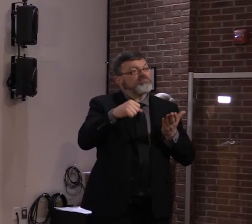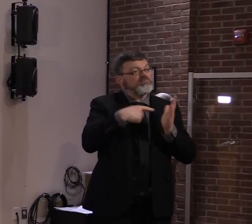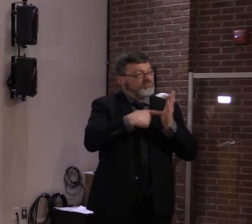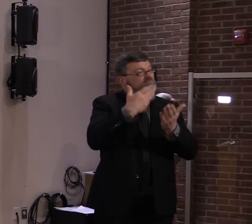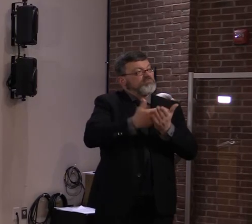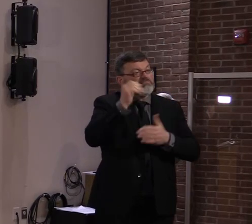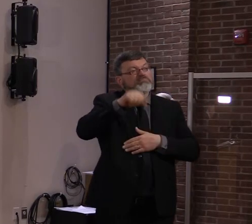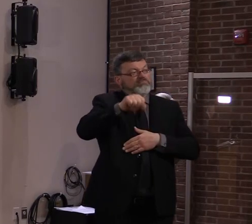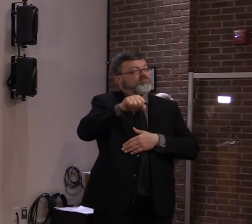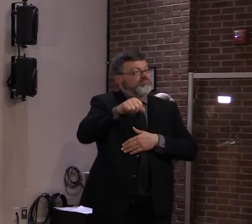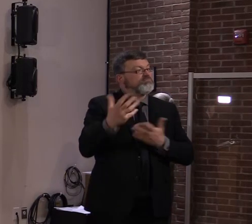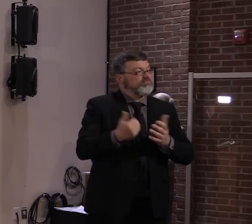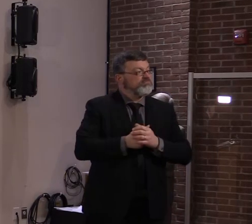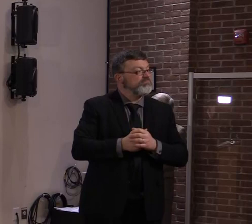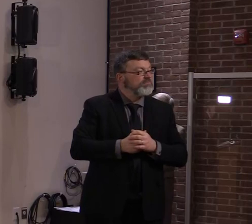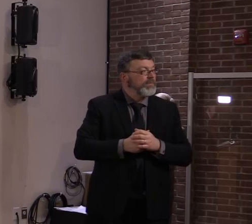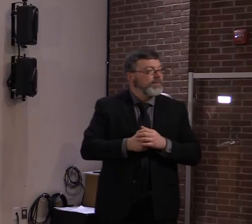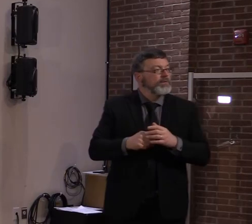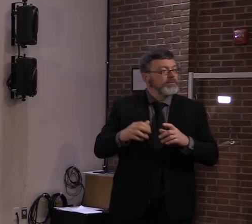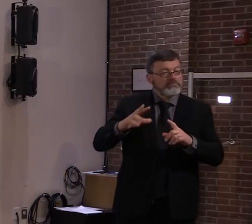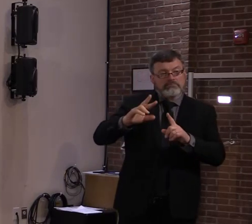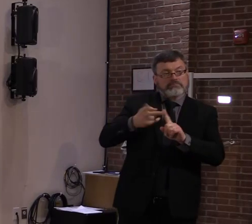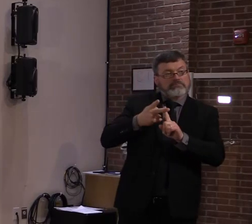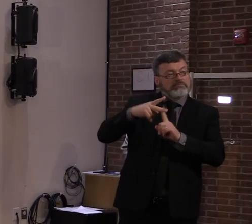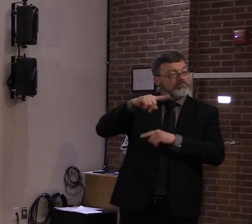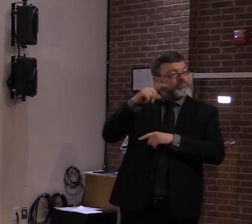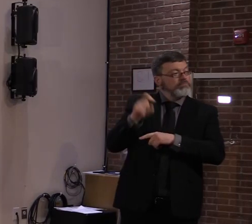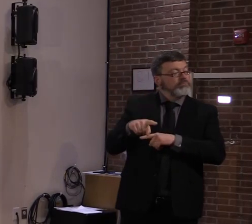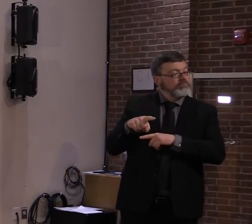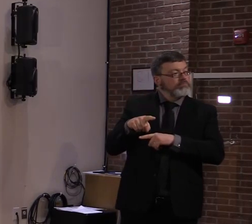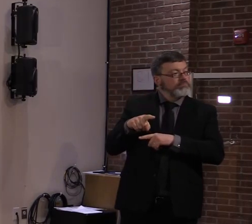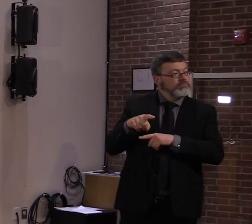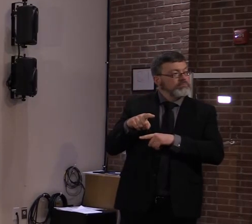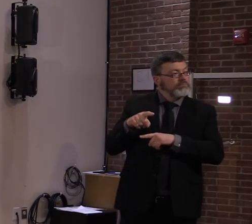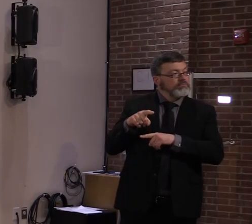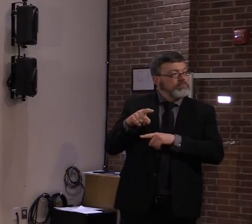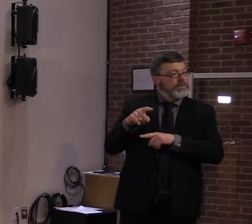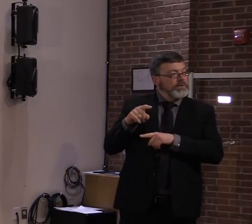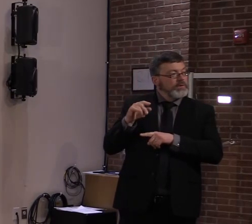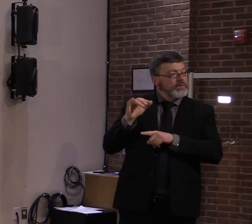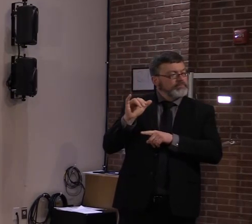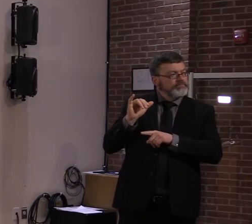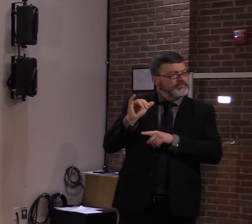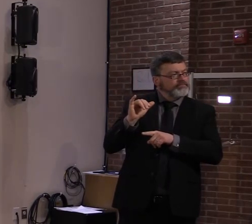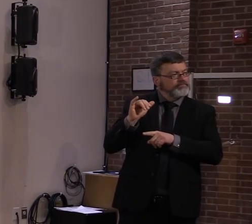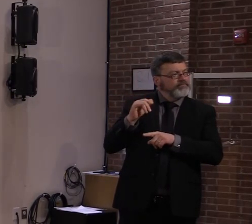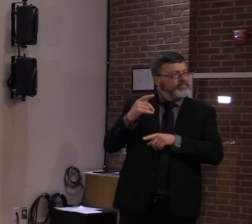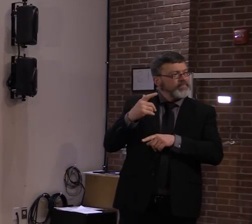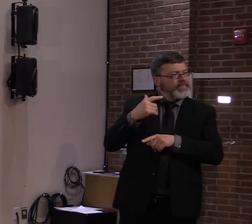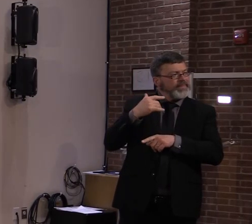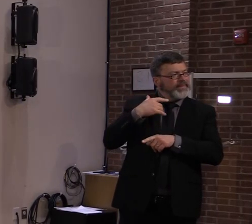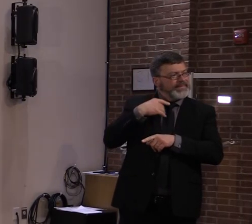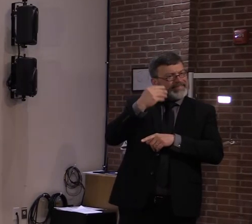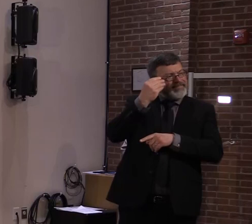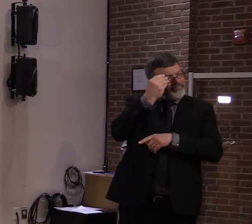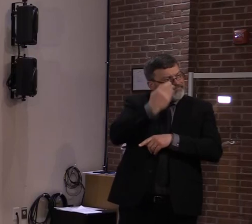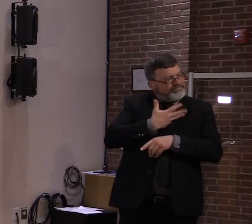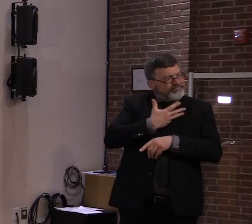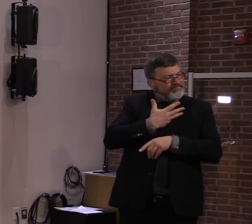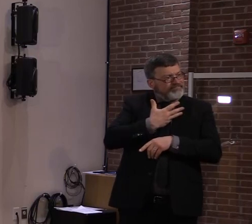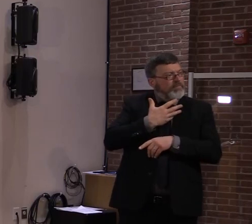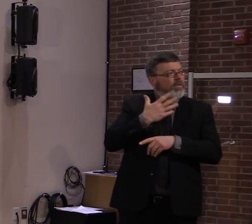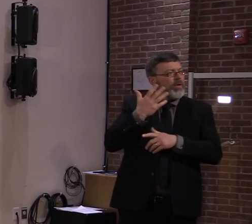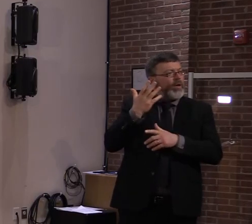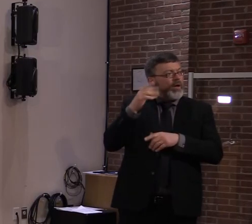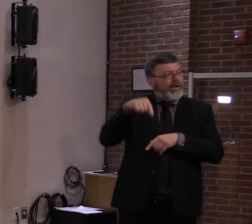follow-up. I vaguely recall something about the state suspending some of the WARN requirements when the pandemic first